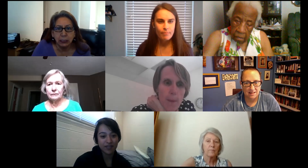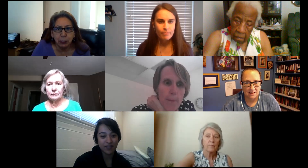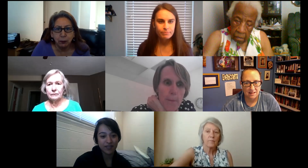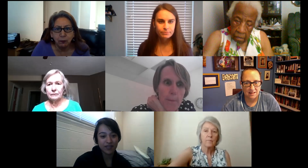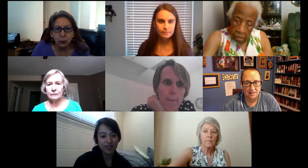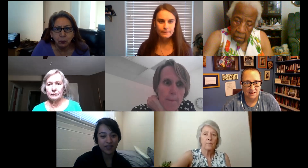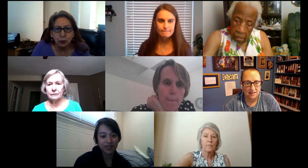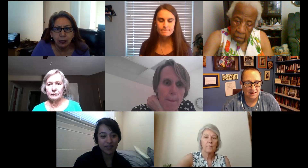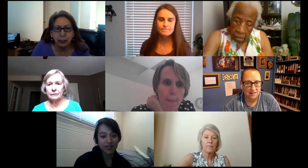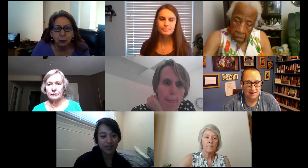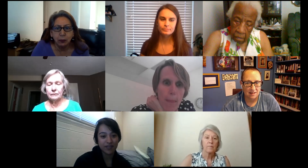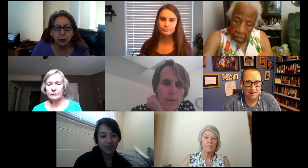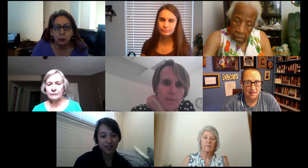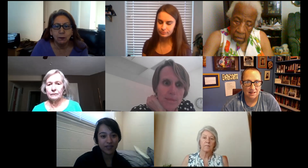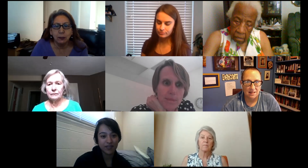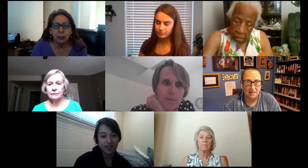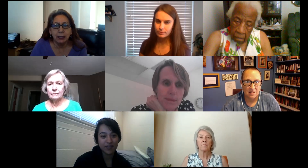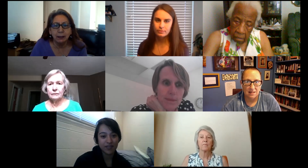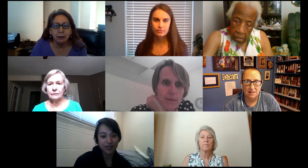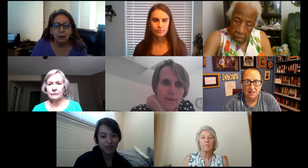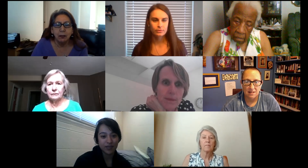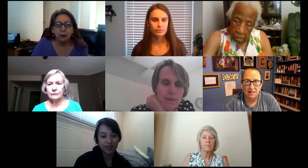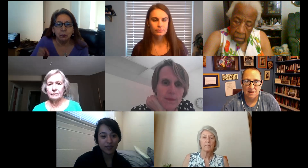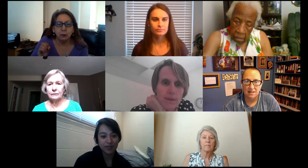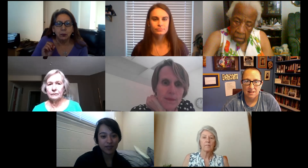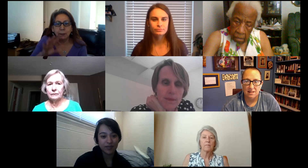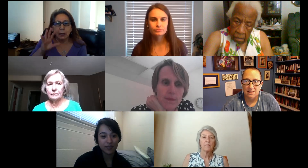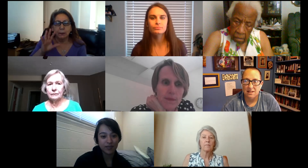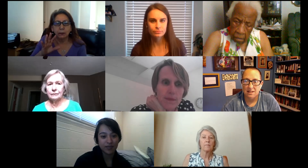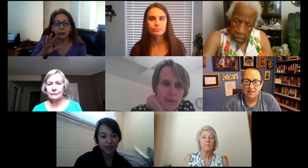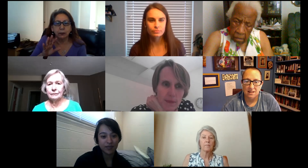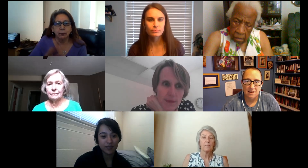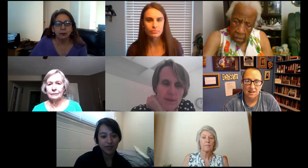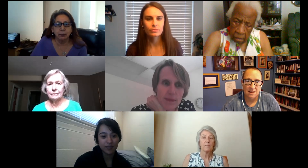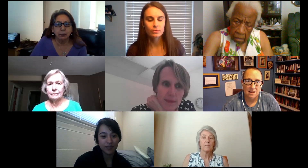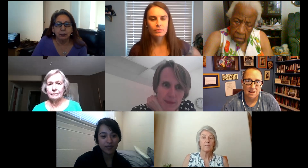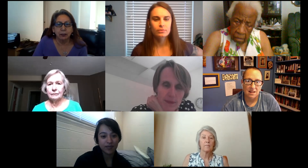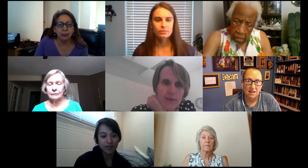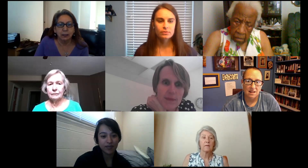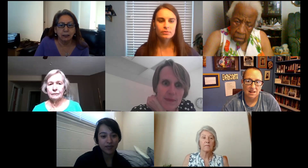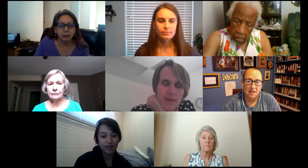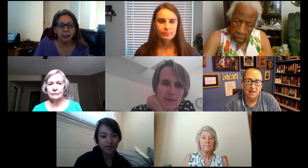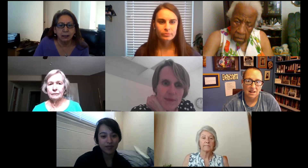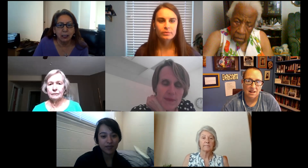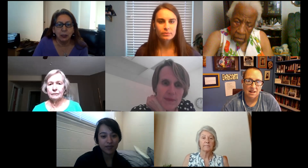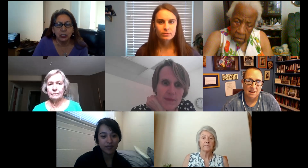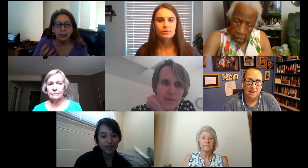speaker view, and that way whoever's speaking will come up there. I think that way she can see